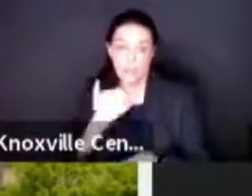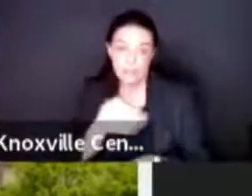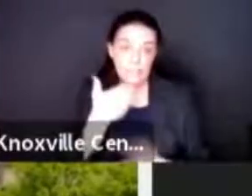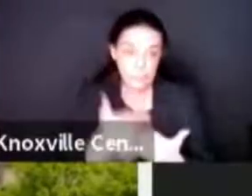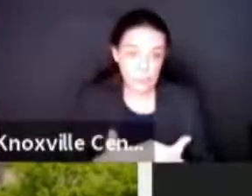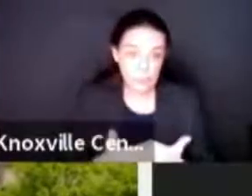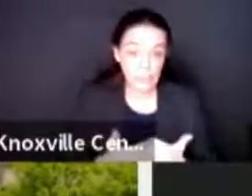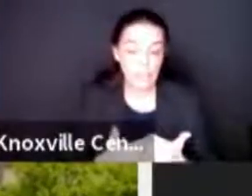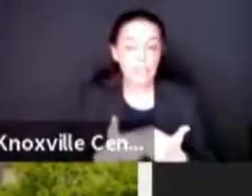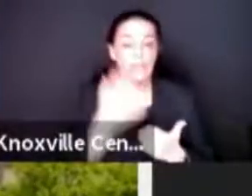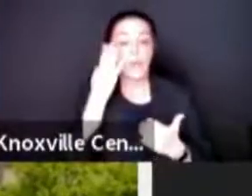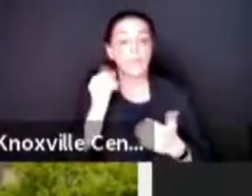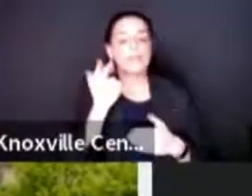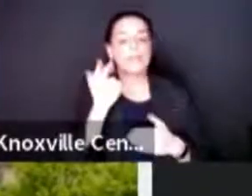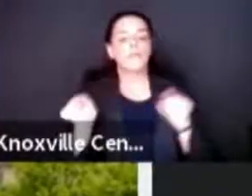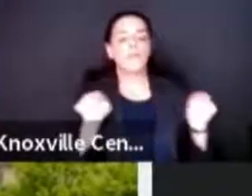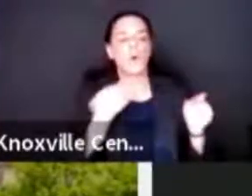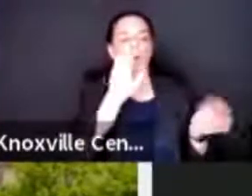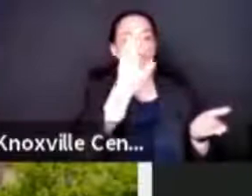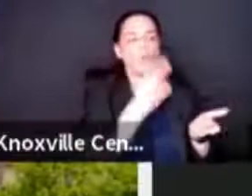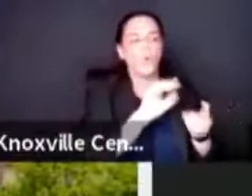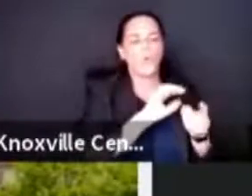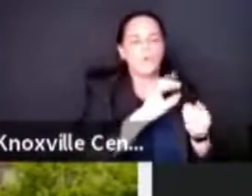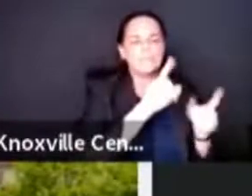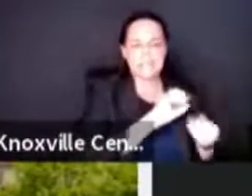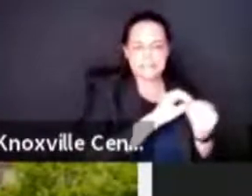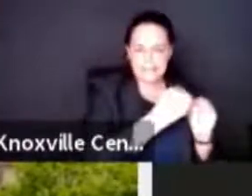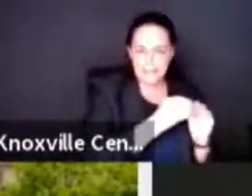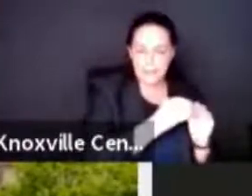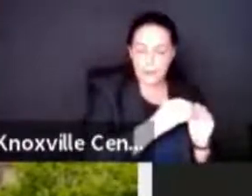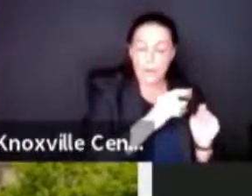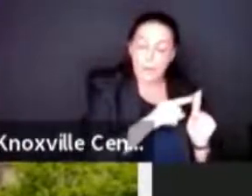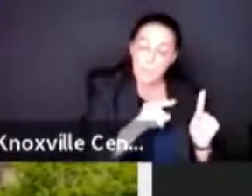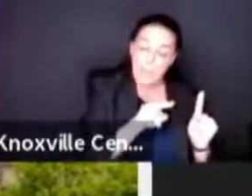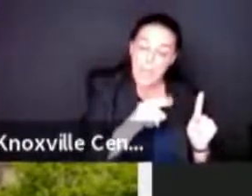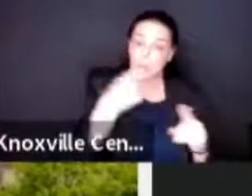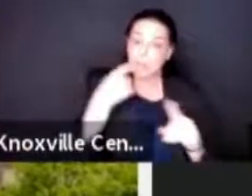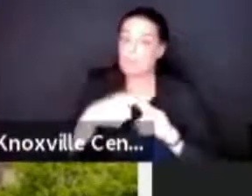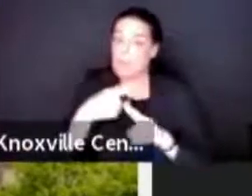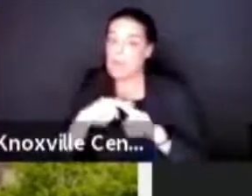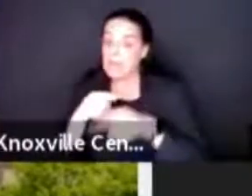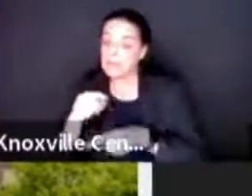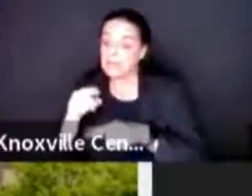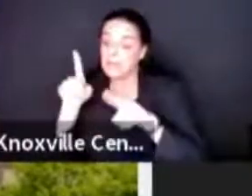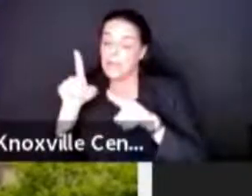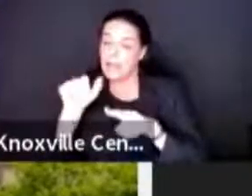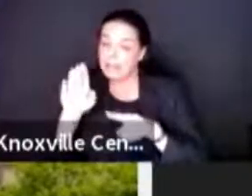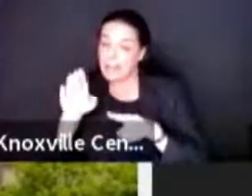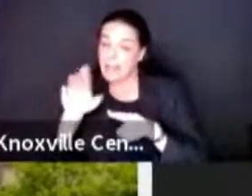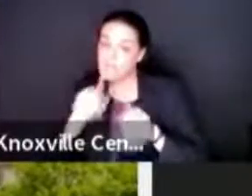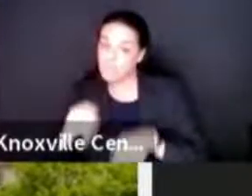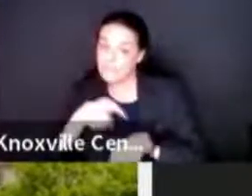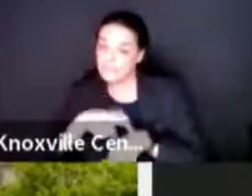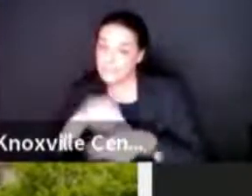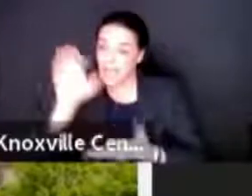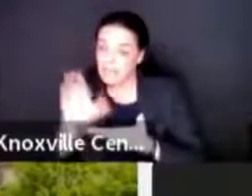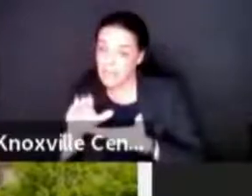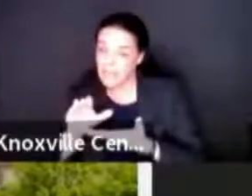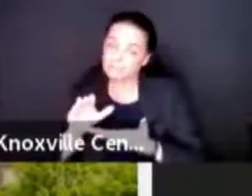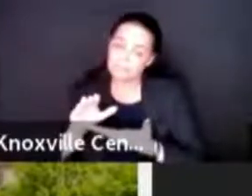Because of these concerns about lower testing numbers, coupled with the positive news regarding a shorter lab turnaround time, we are representing